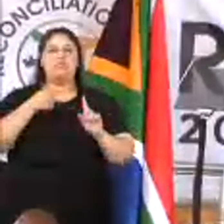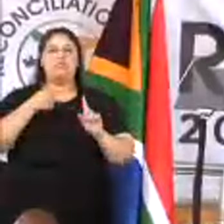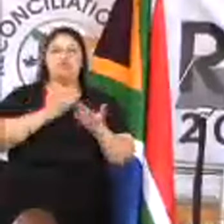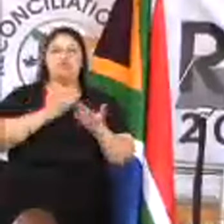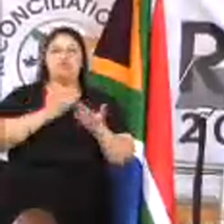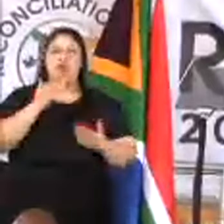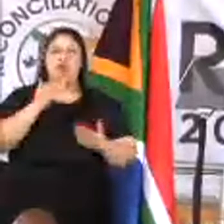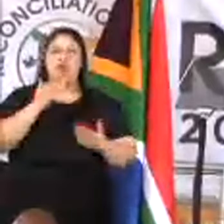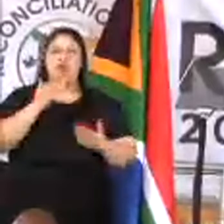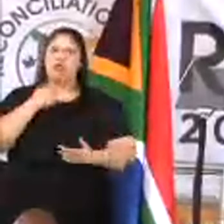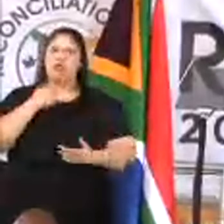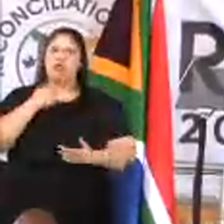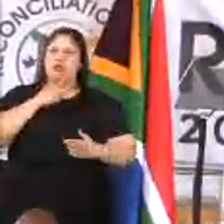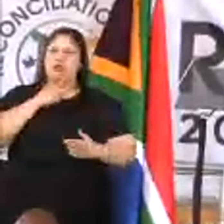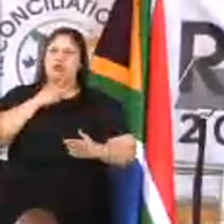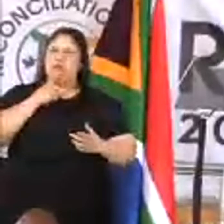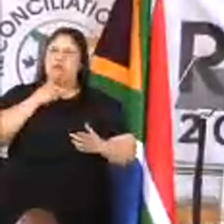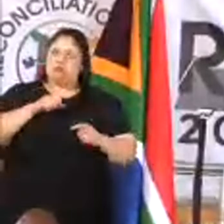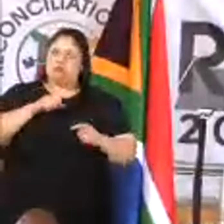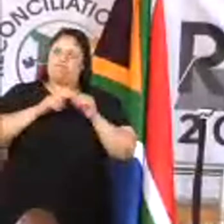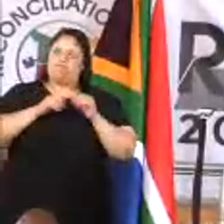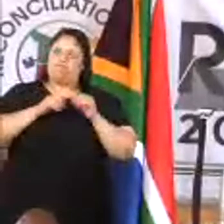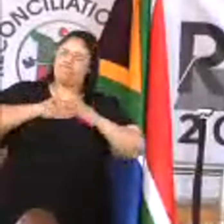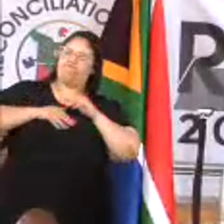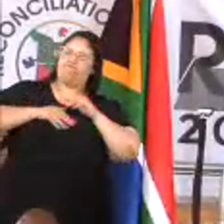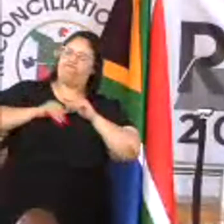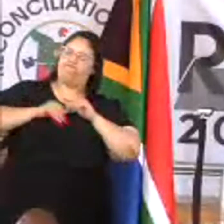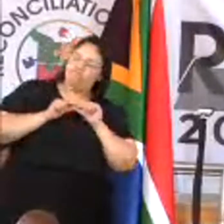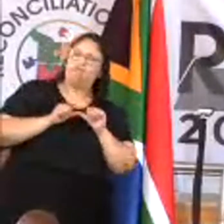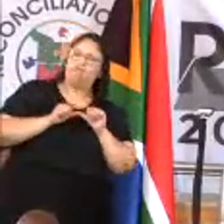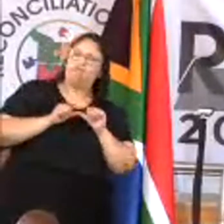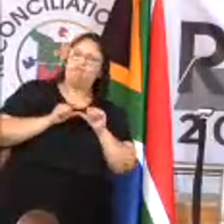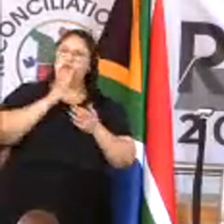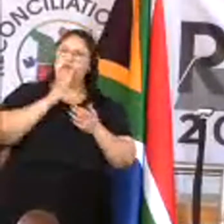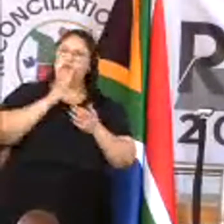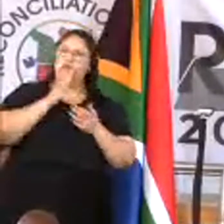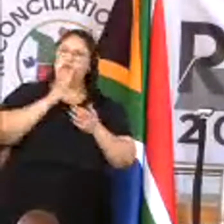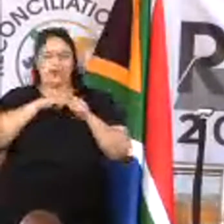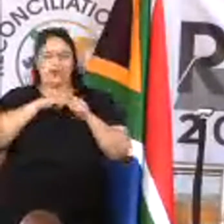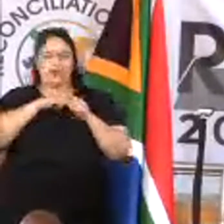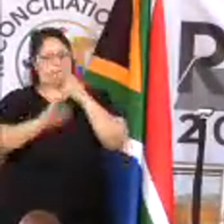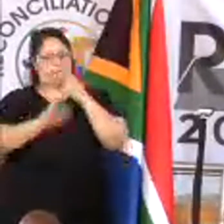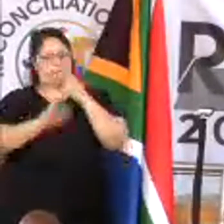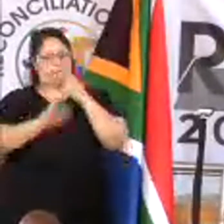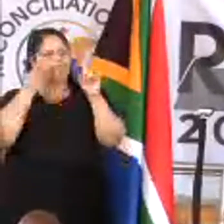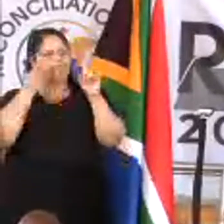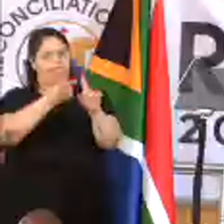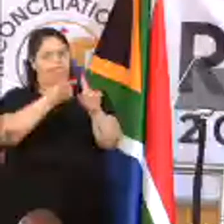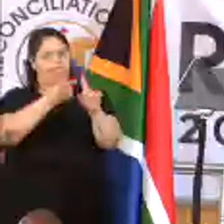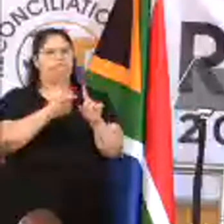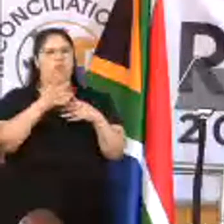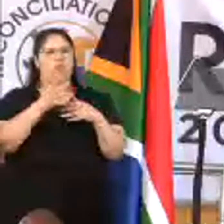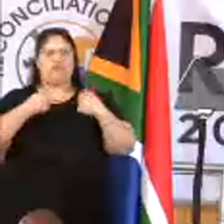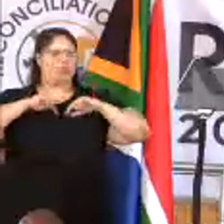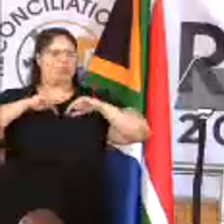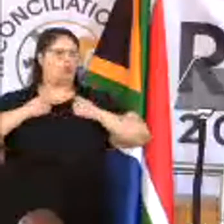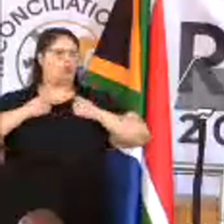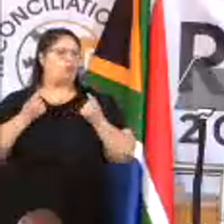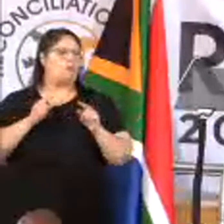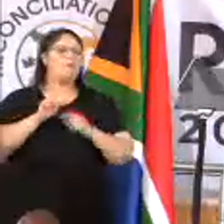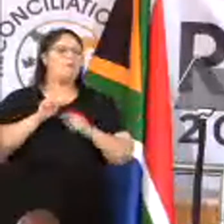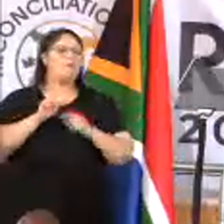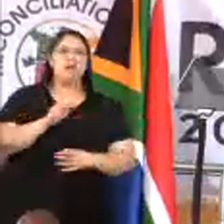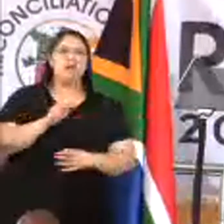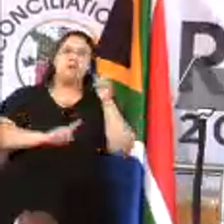It talks about making sure that we do succeed in what we do. But we can